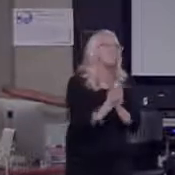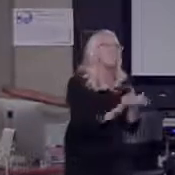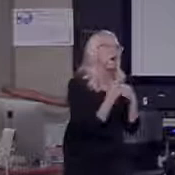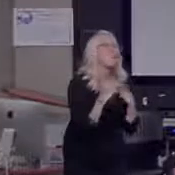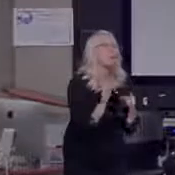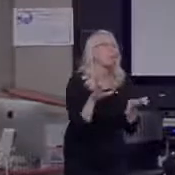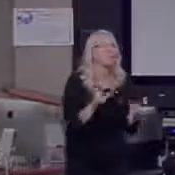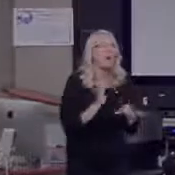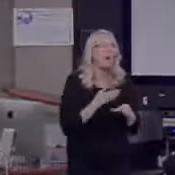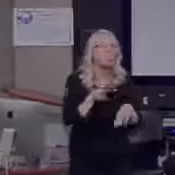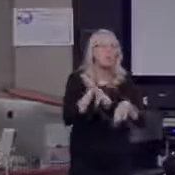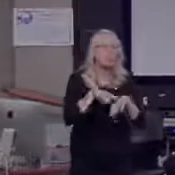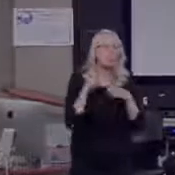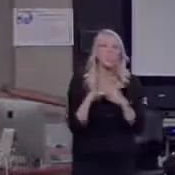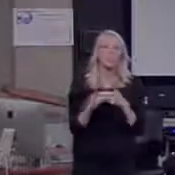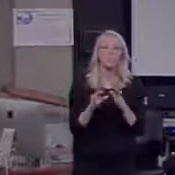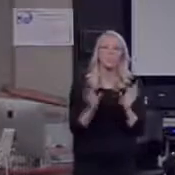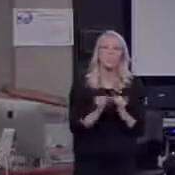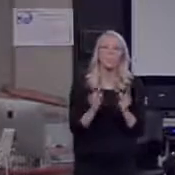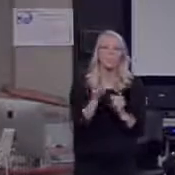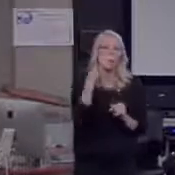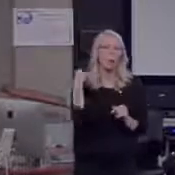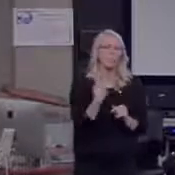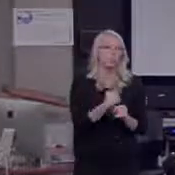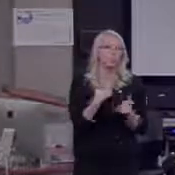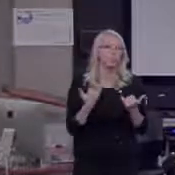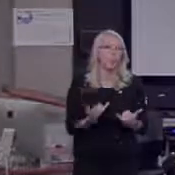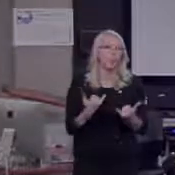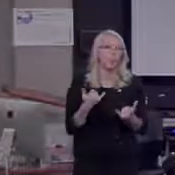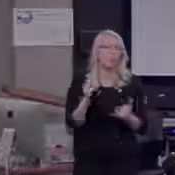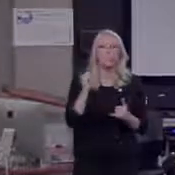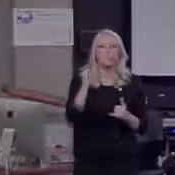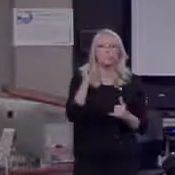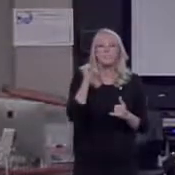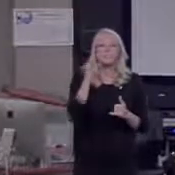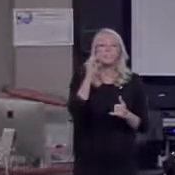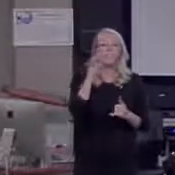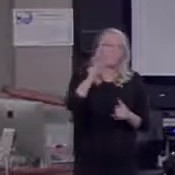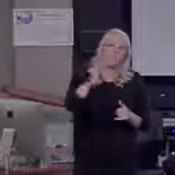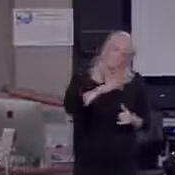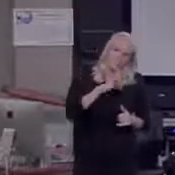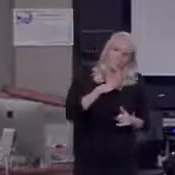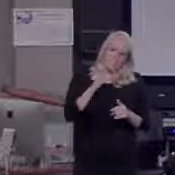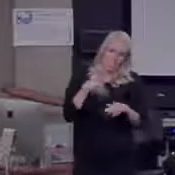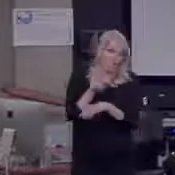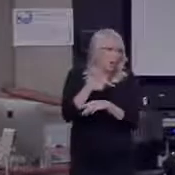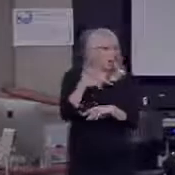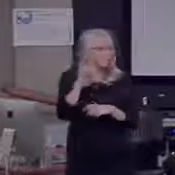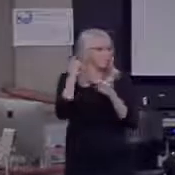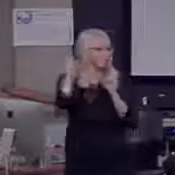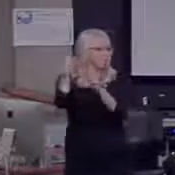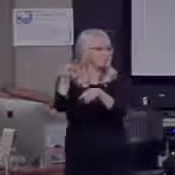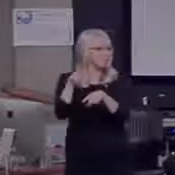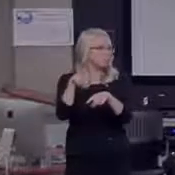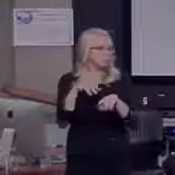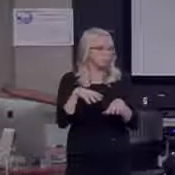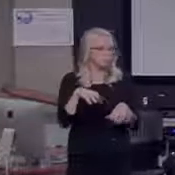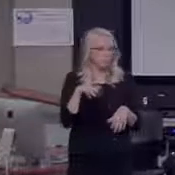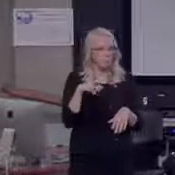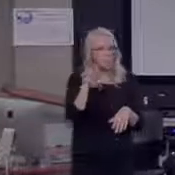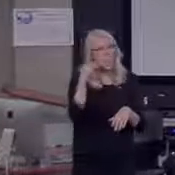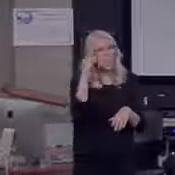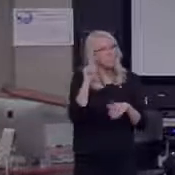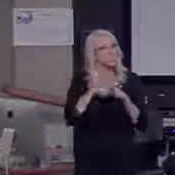our National Leadership Conference today? And so this afternoon, I actually did, and Head Start has at least